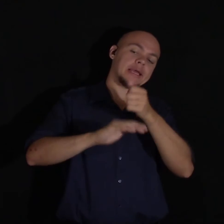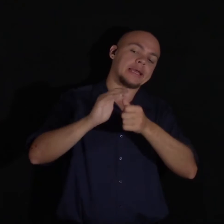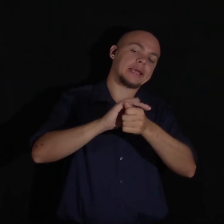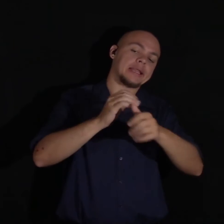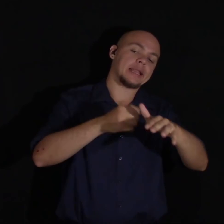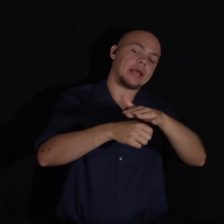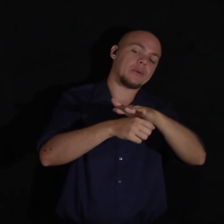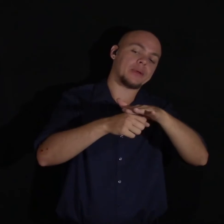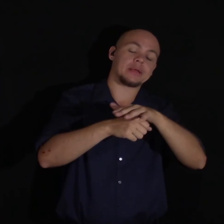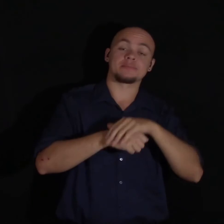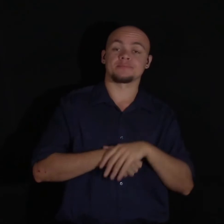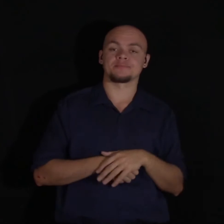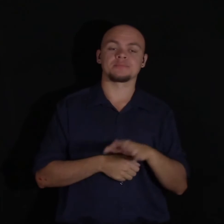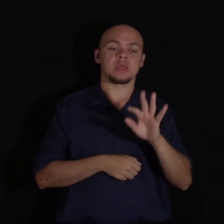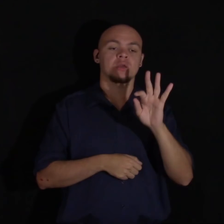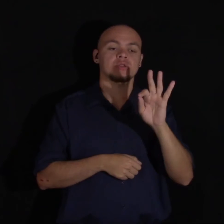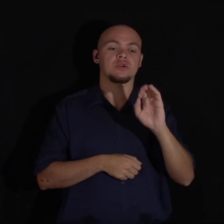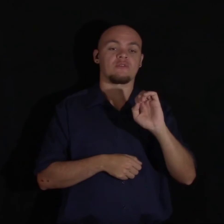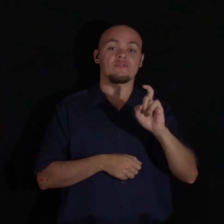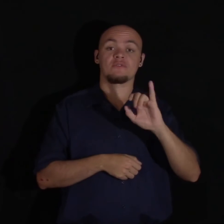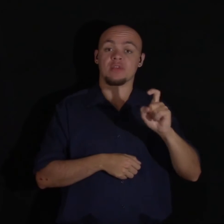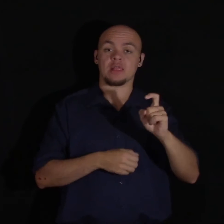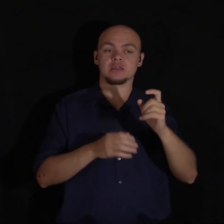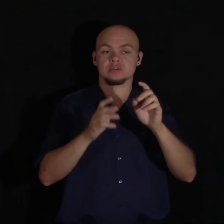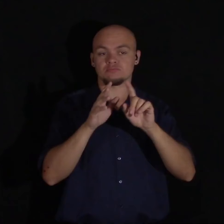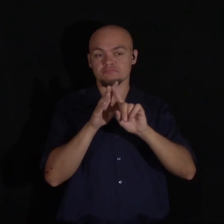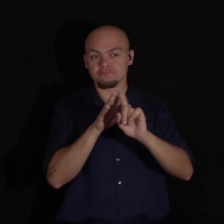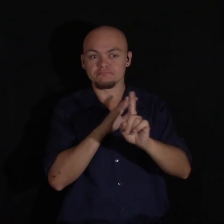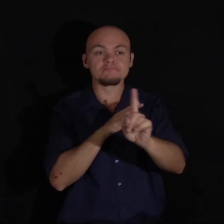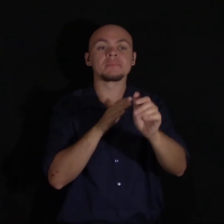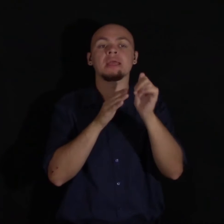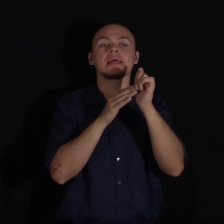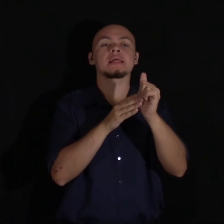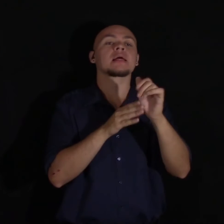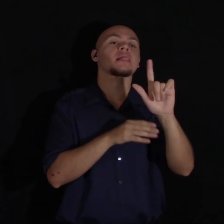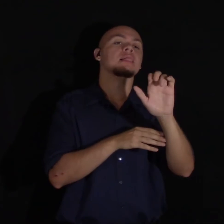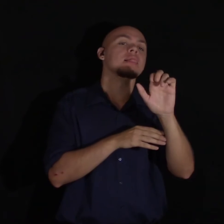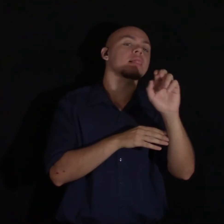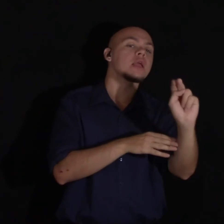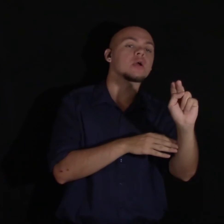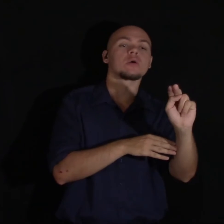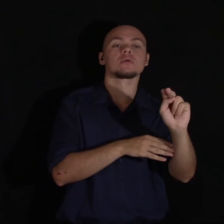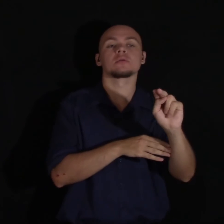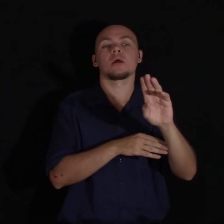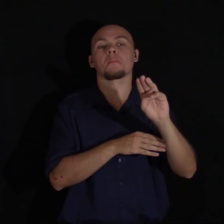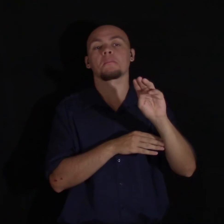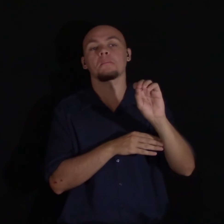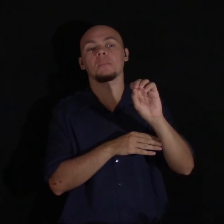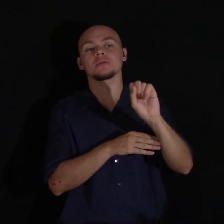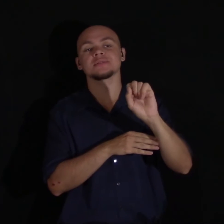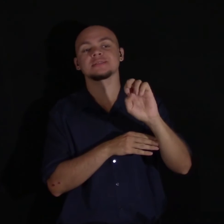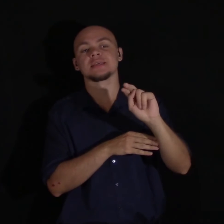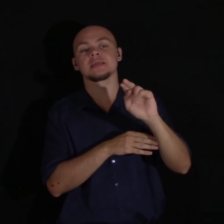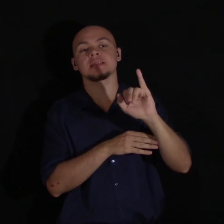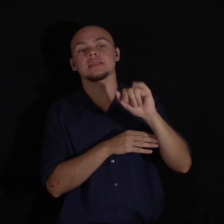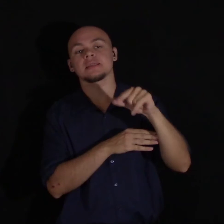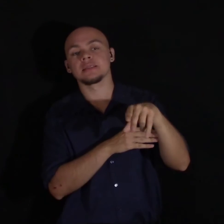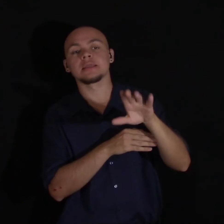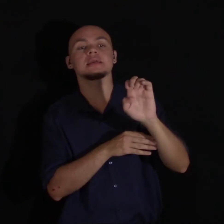Felix conducted the fugitives through France to Lyons, and across Mont-Cenis to Leghorn, where the merchant had decided to wait